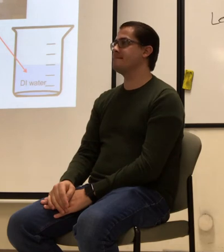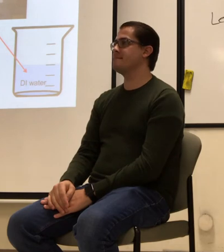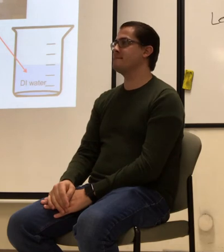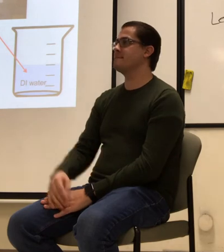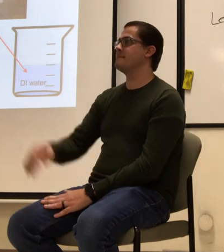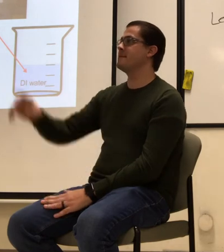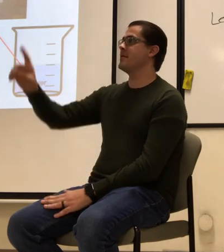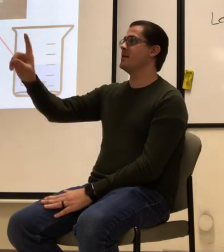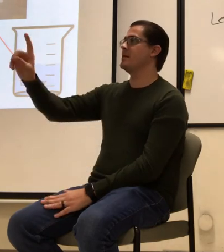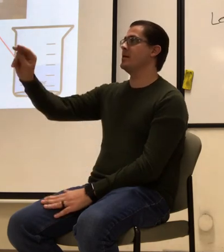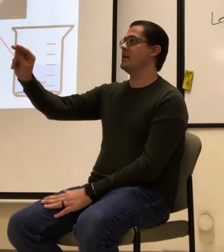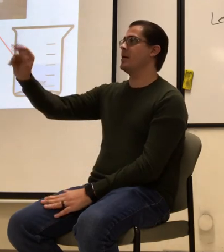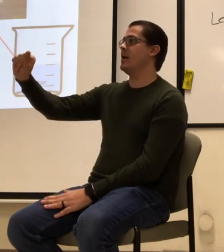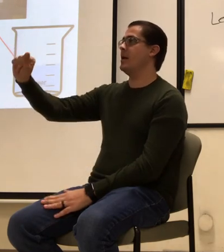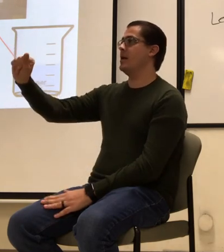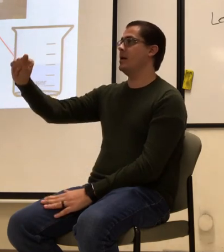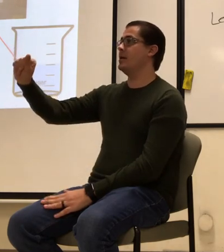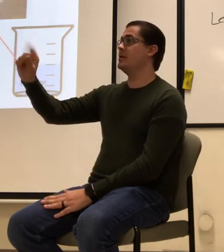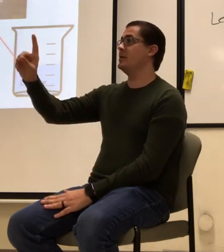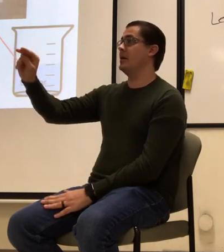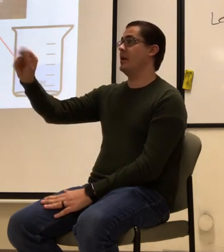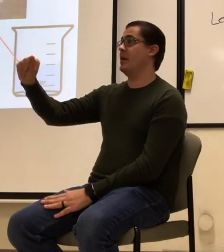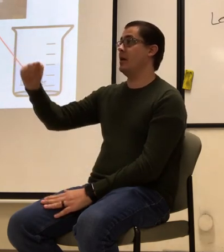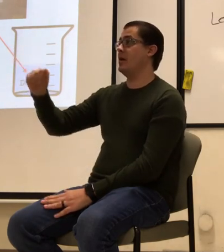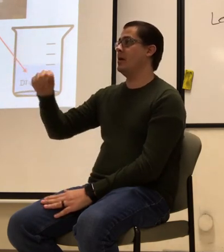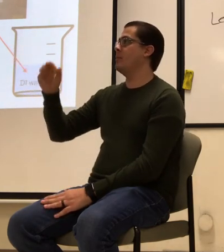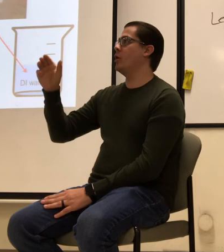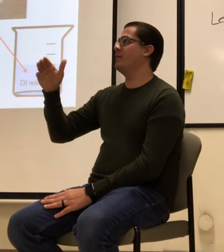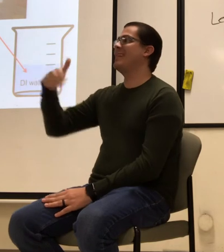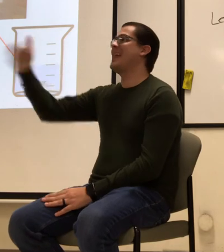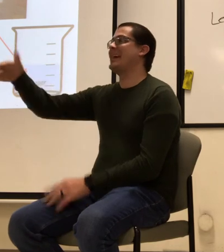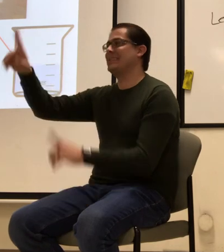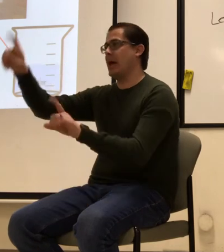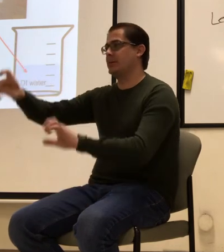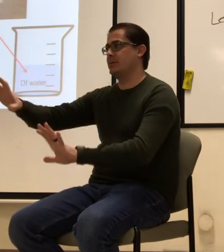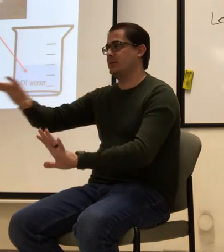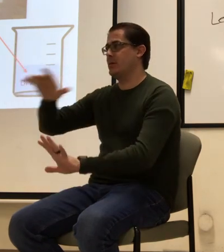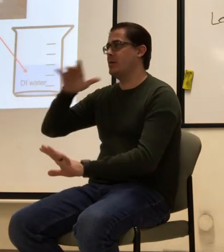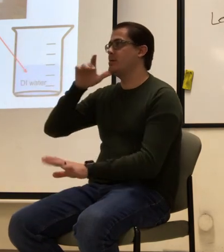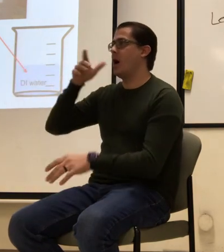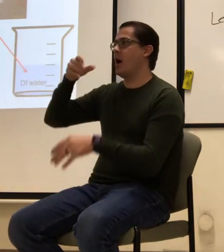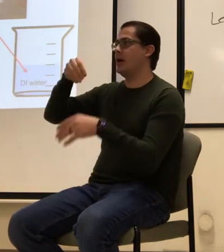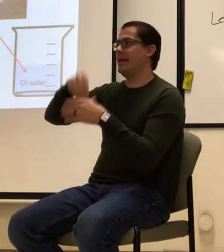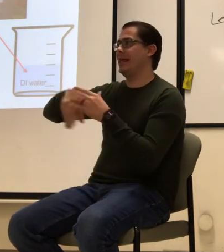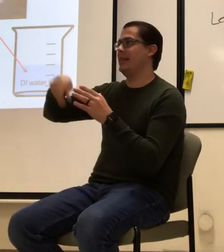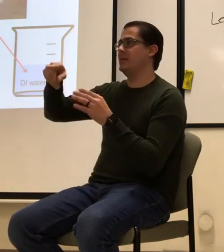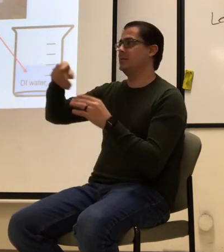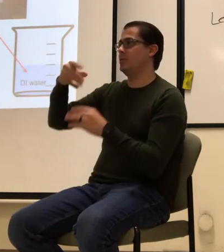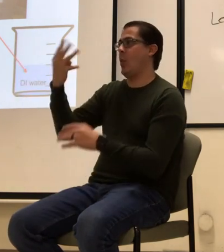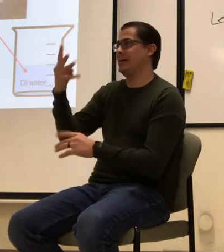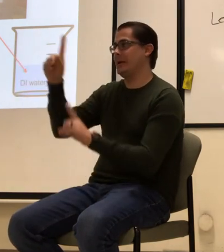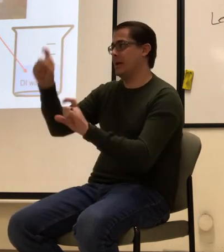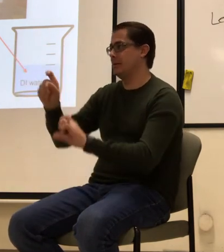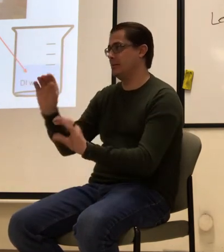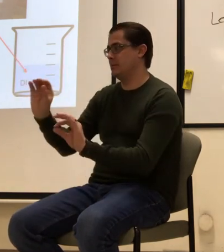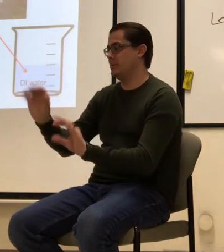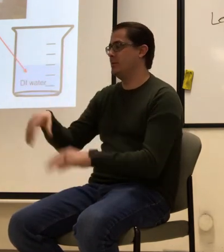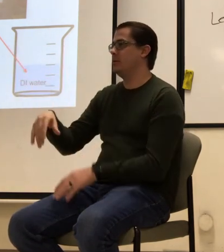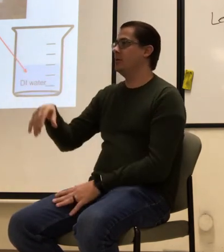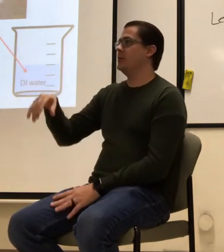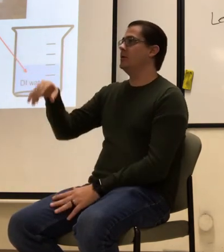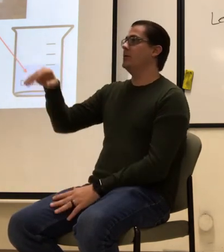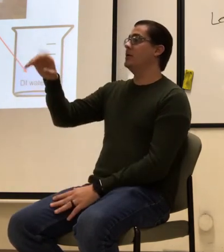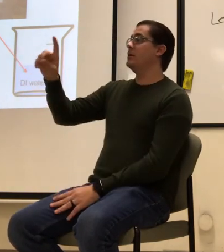So DNA is a lot to cover for Friday, so I want to postpone the